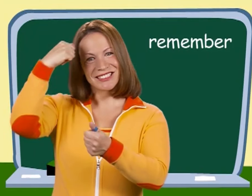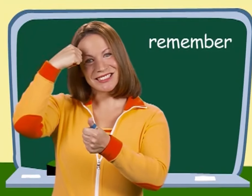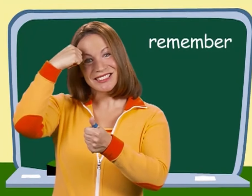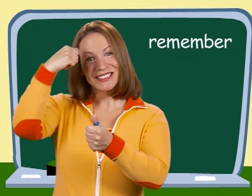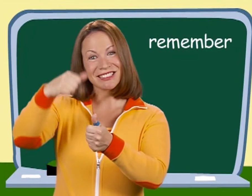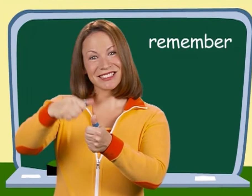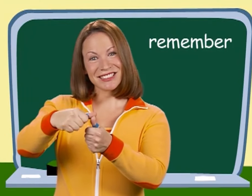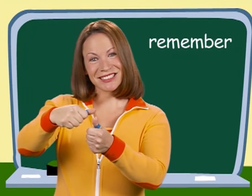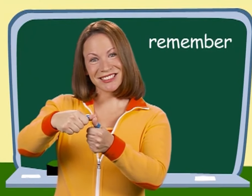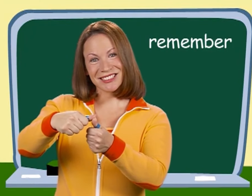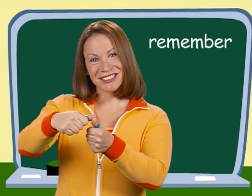Remember.